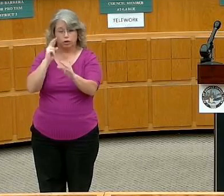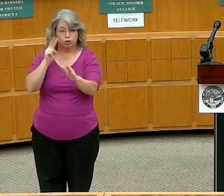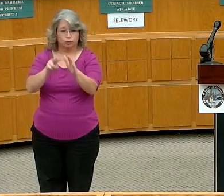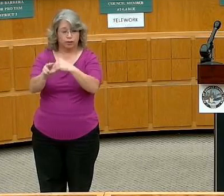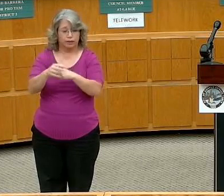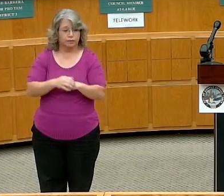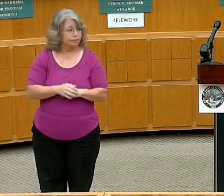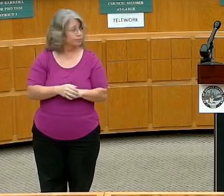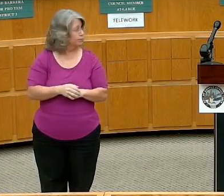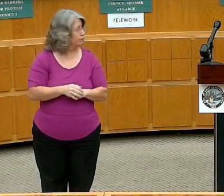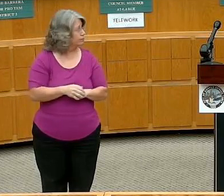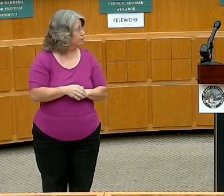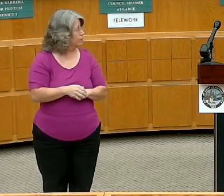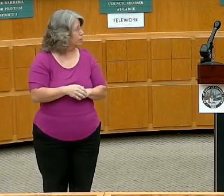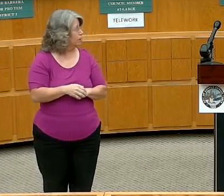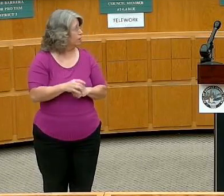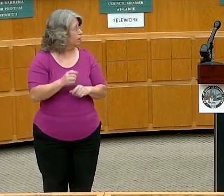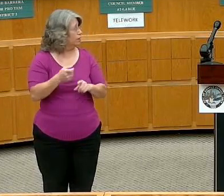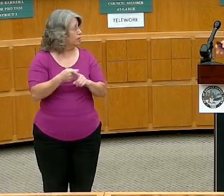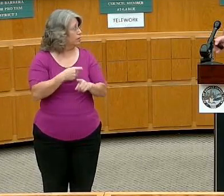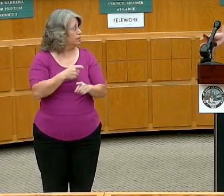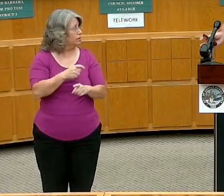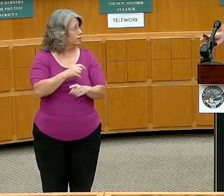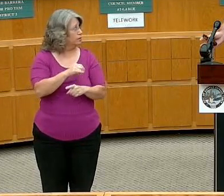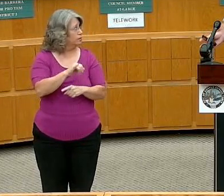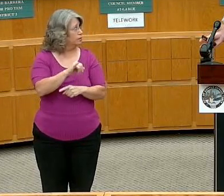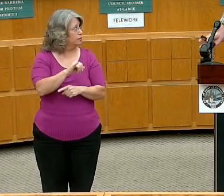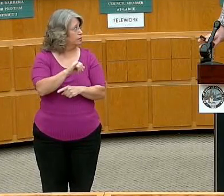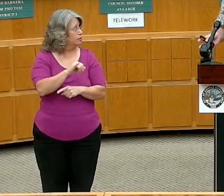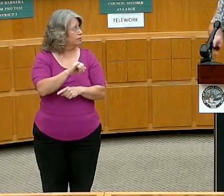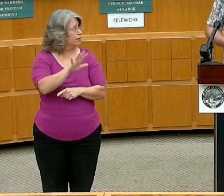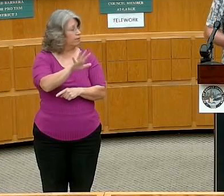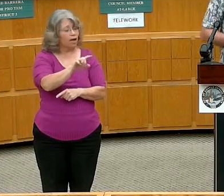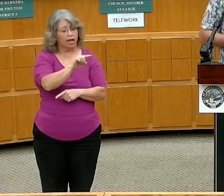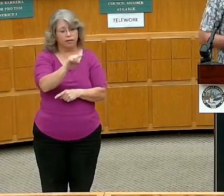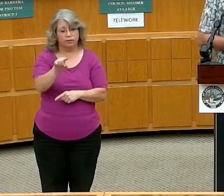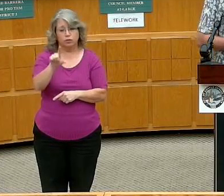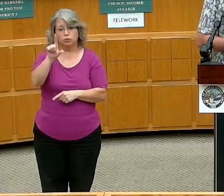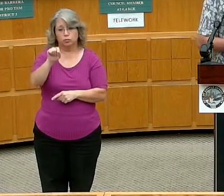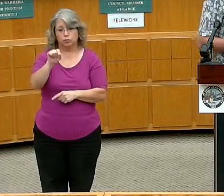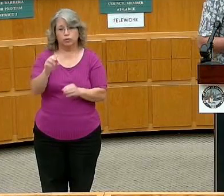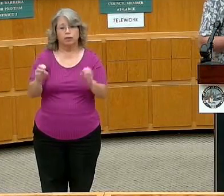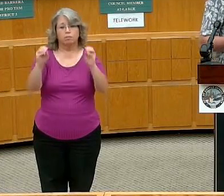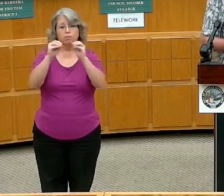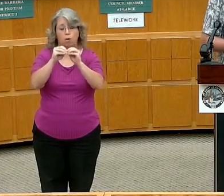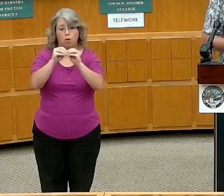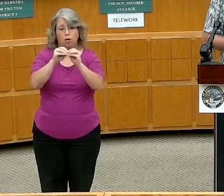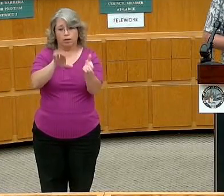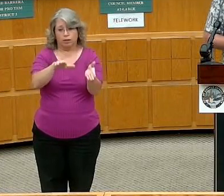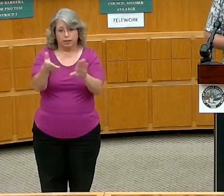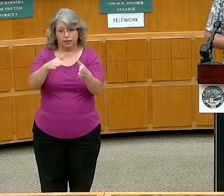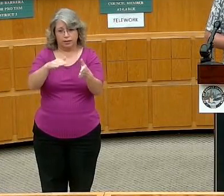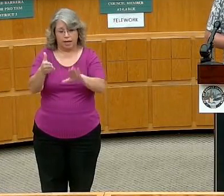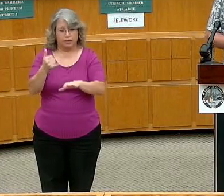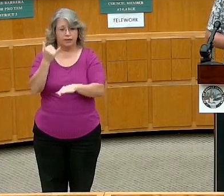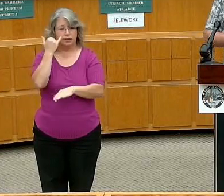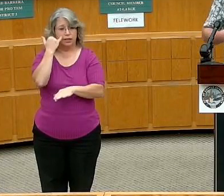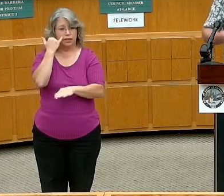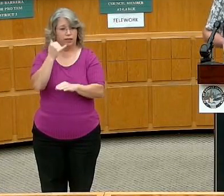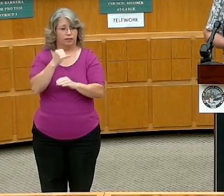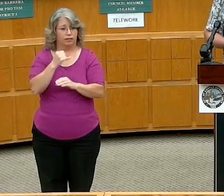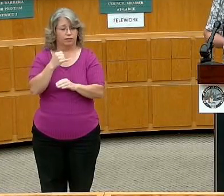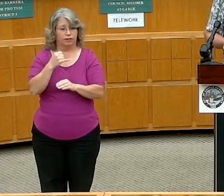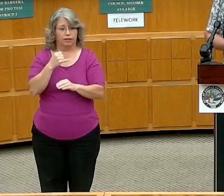5 to 20 more fatalities if nobody in the coastal bend area obeys the social distancing